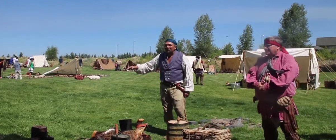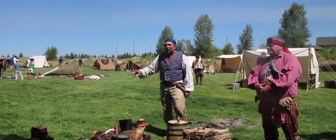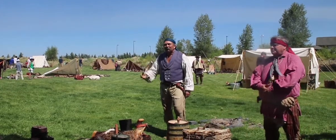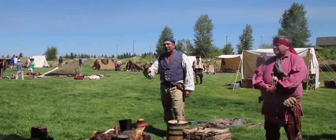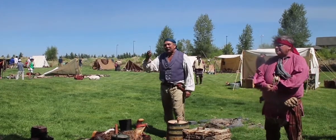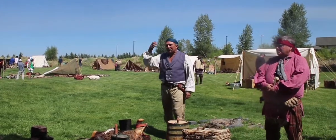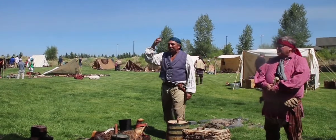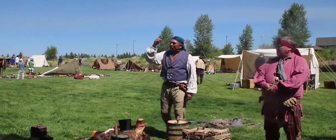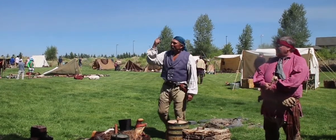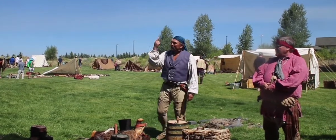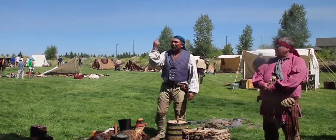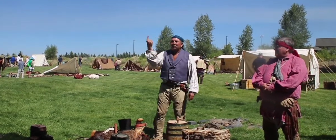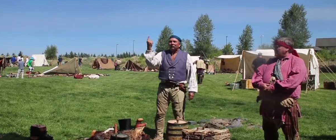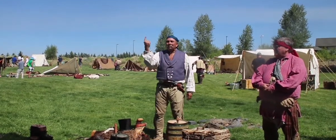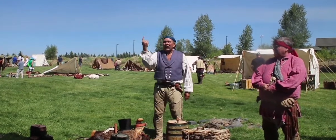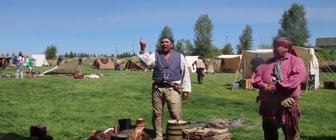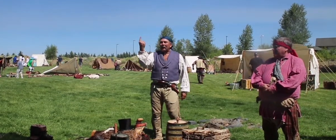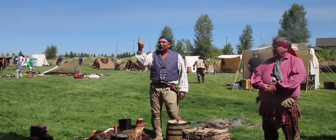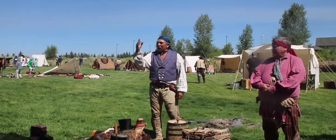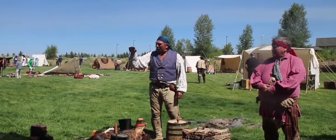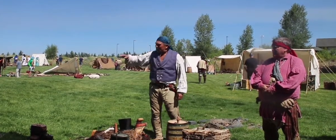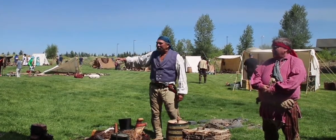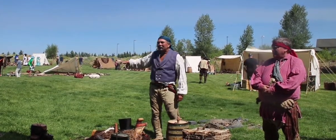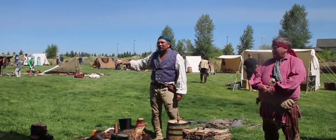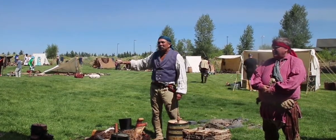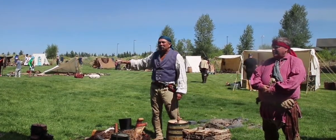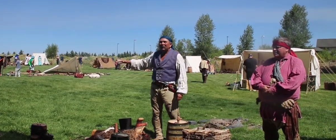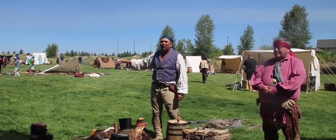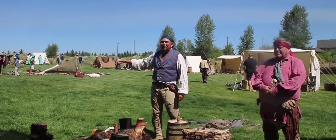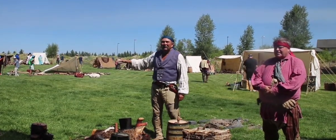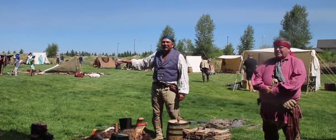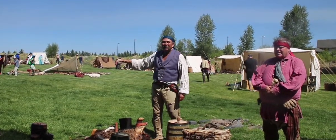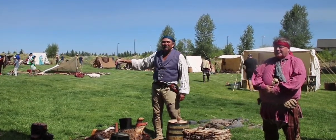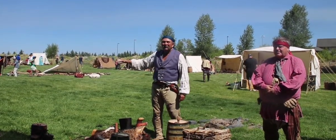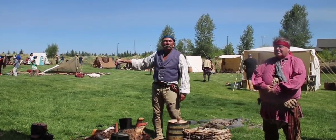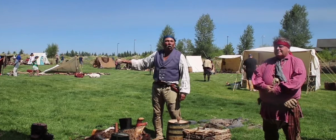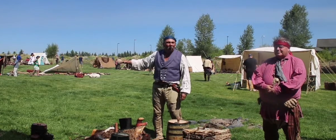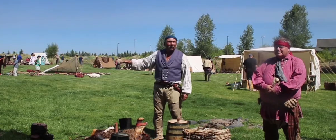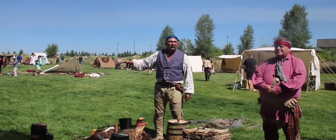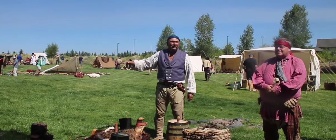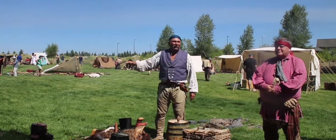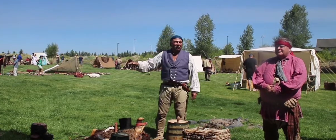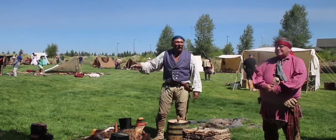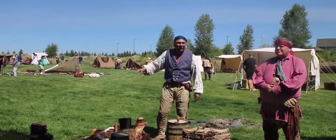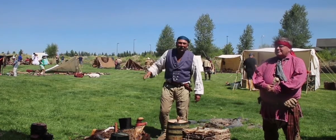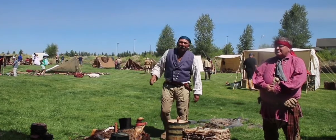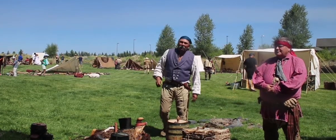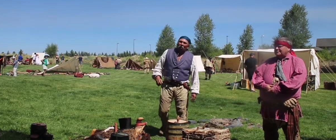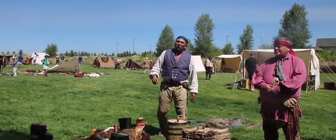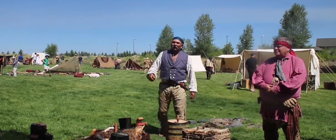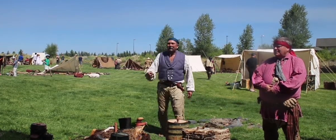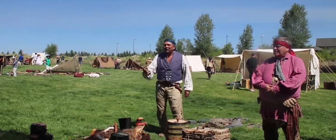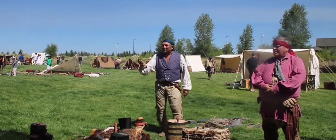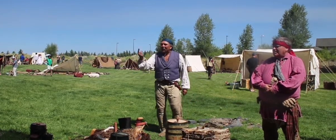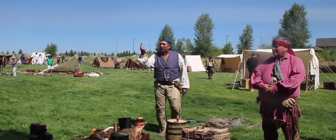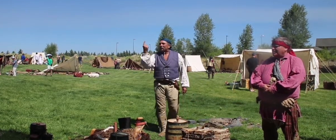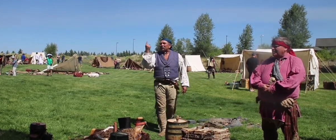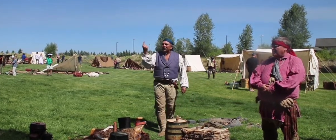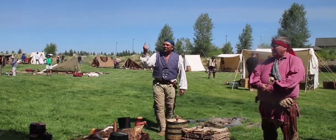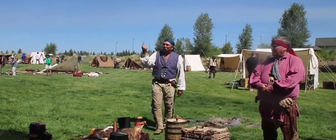If I did the sign for man, and I did this, what would that be? Boy. Boy, that's correct. So if I did the sign for this, what